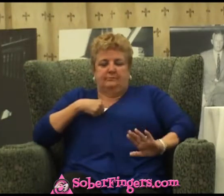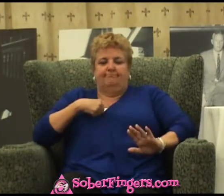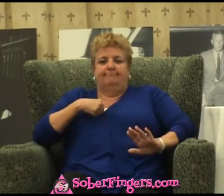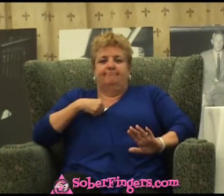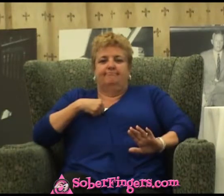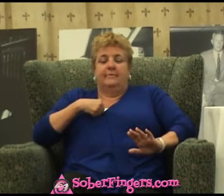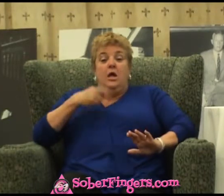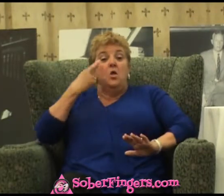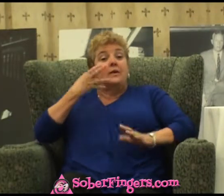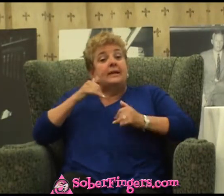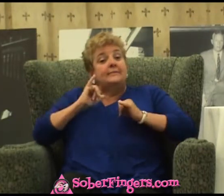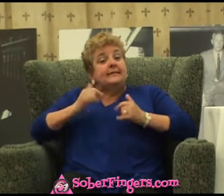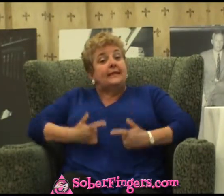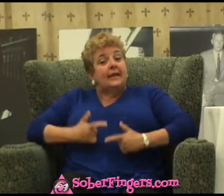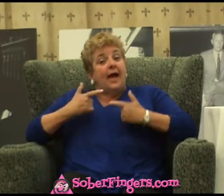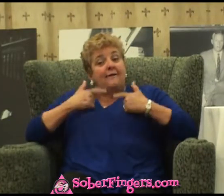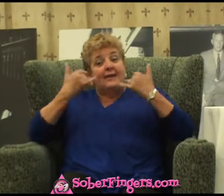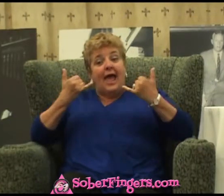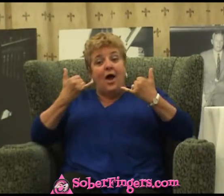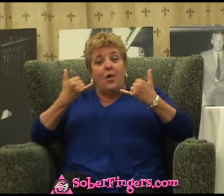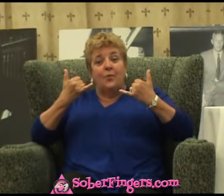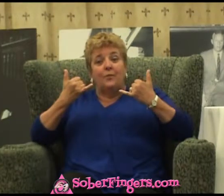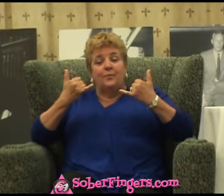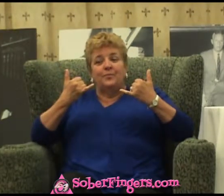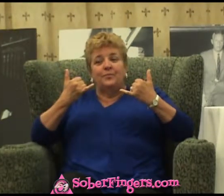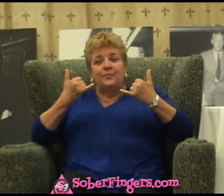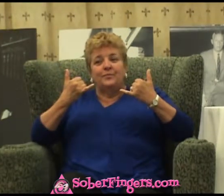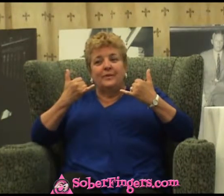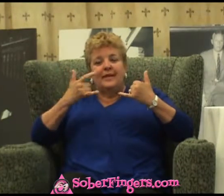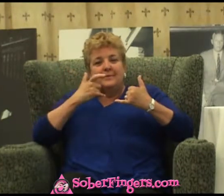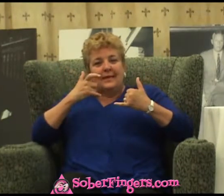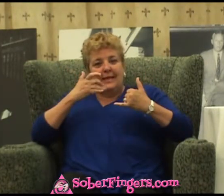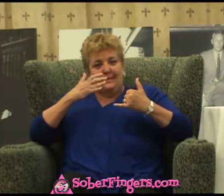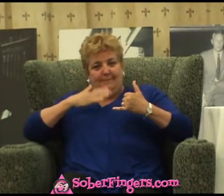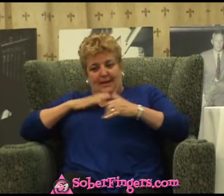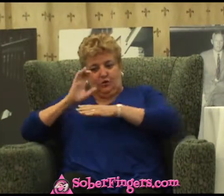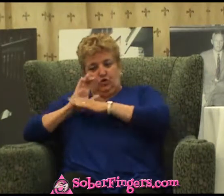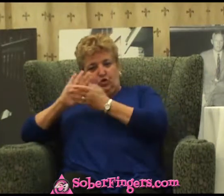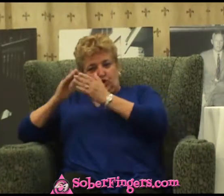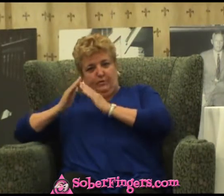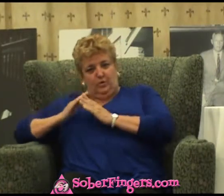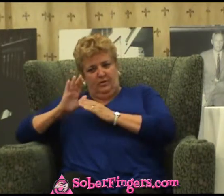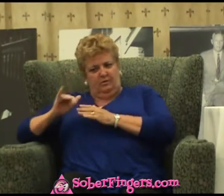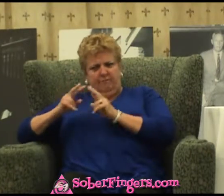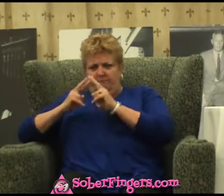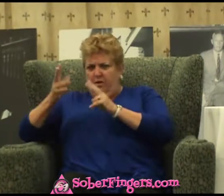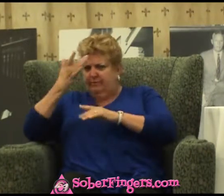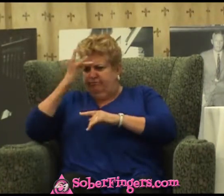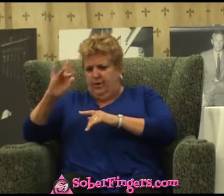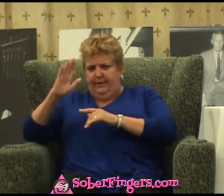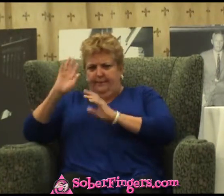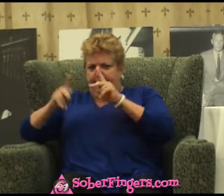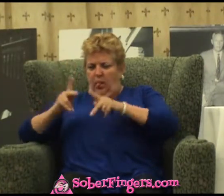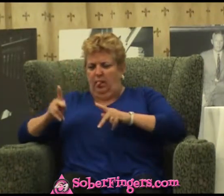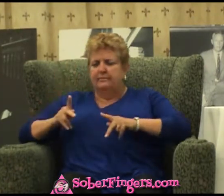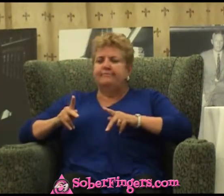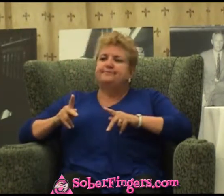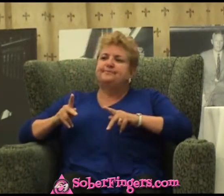still alive today is in my religious community. These are bright people. And in the